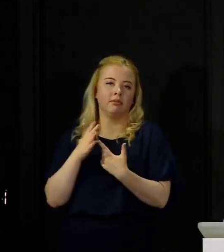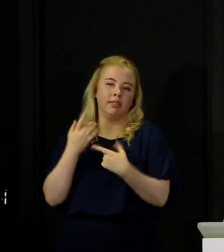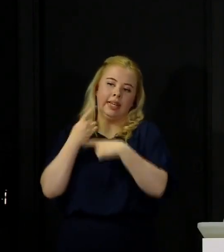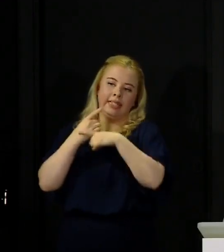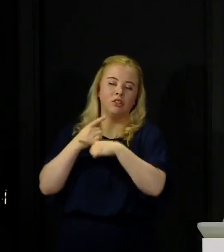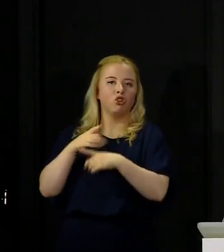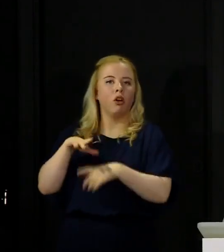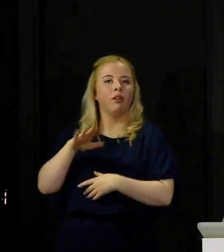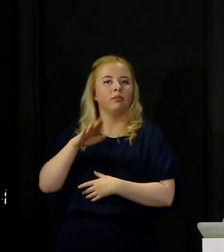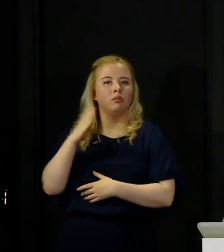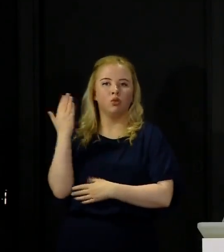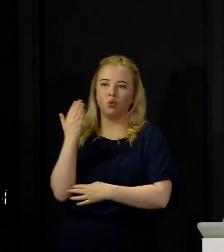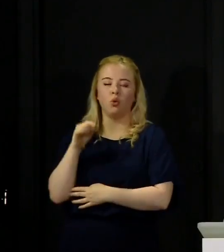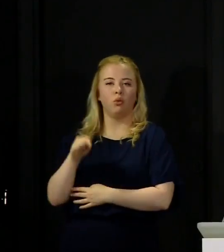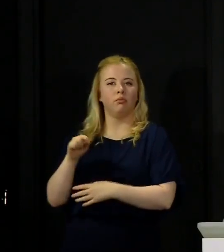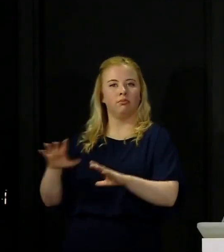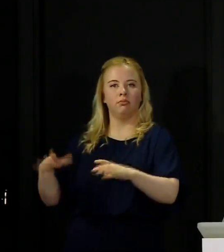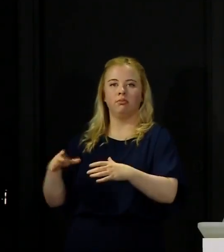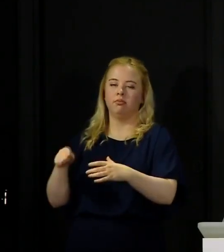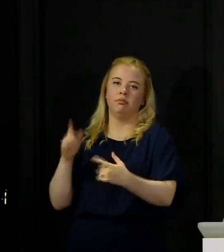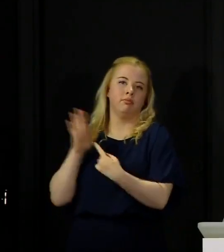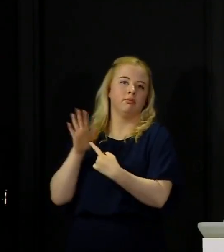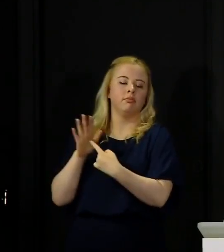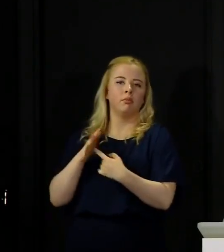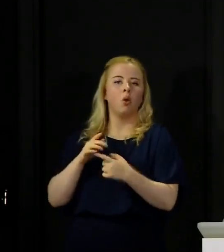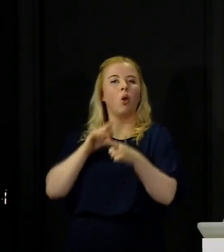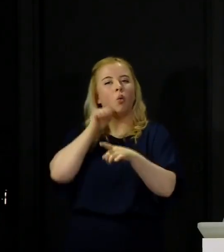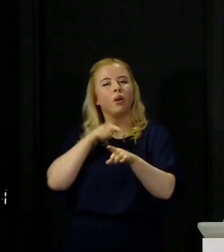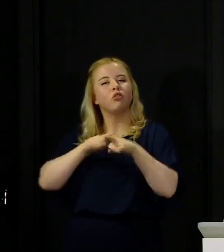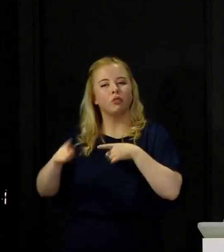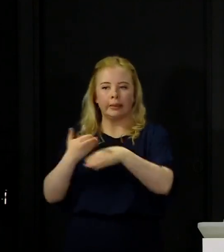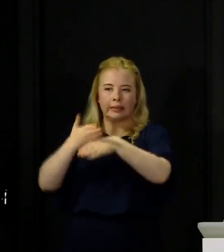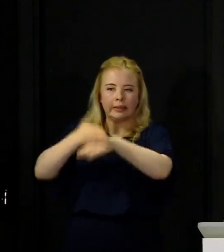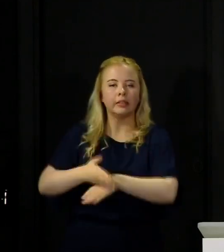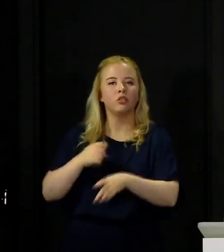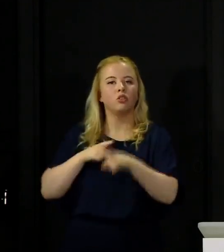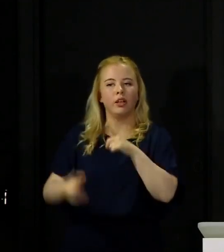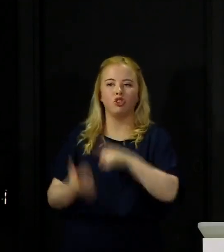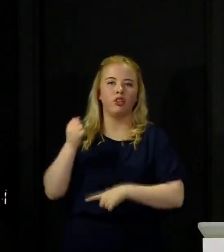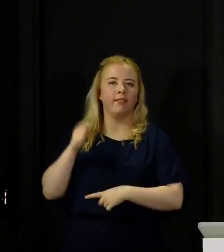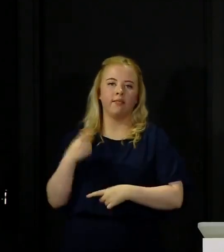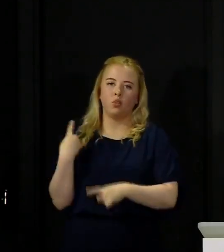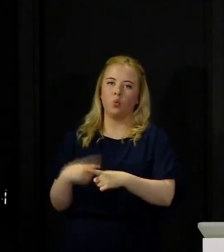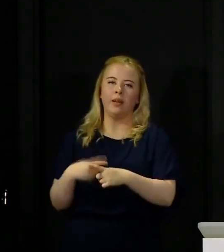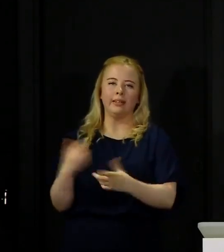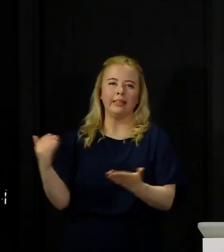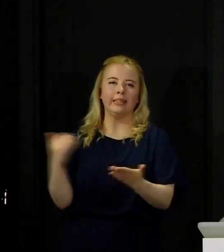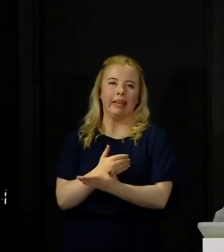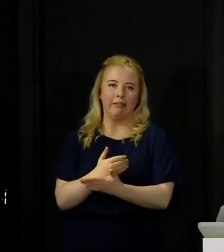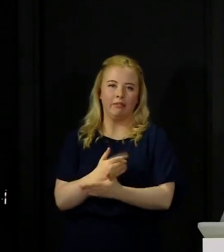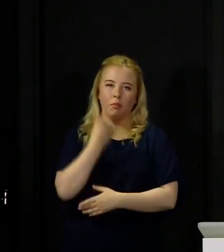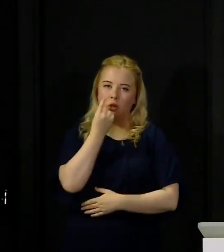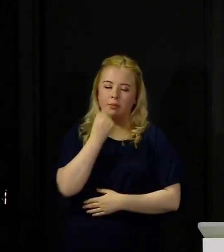So we'll be working really hard to get to that point as quickly as it is deemed safe to do so.